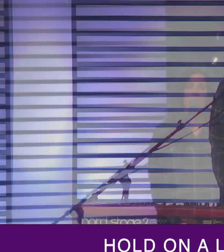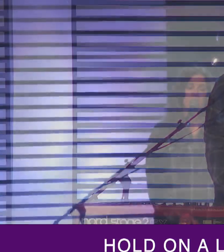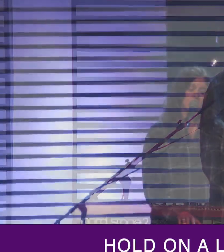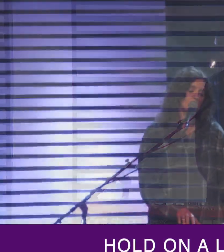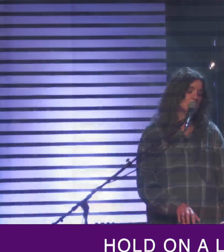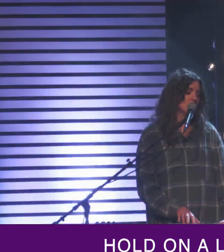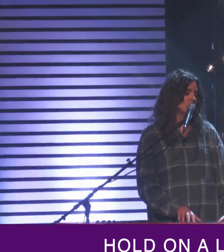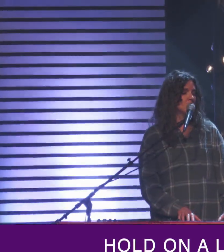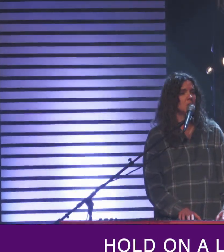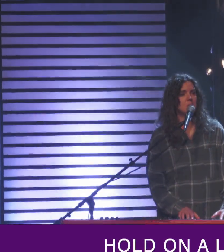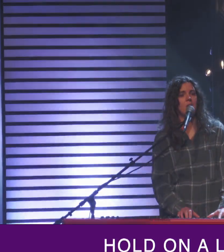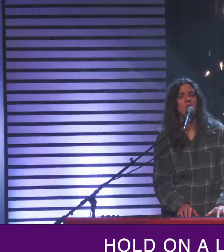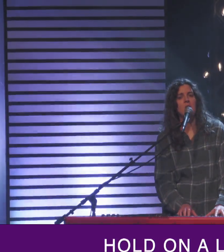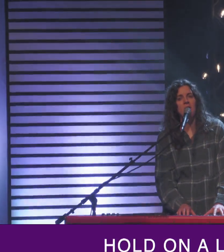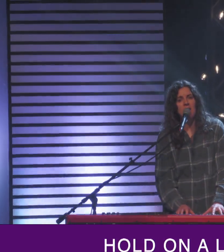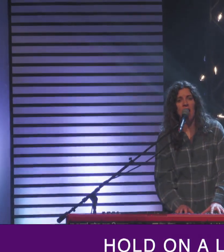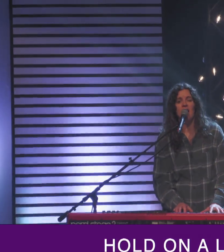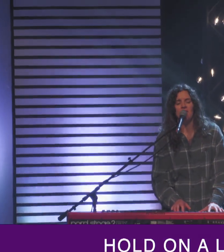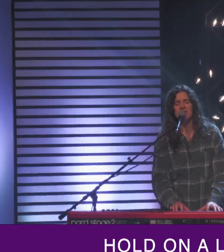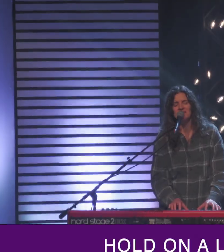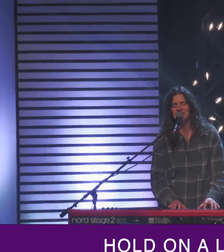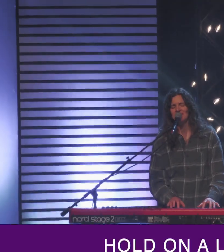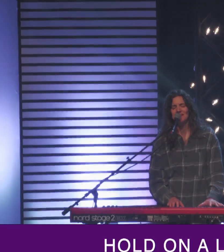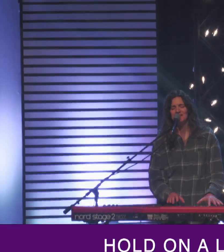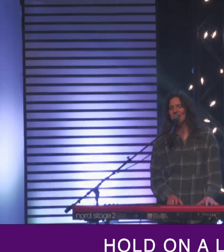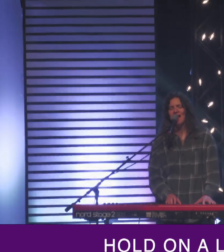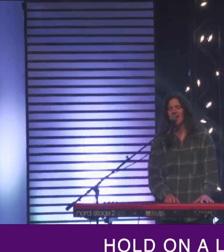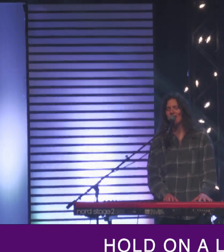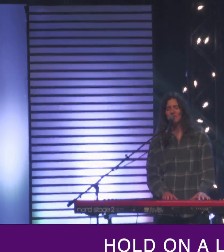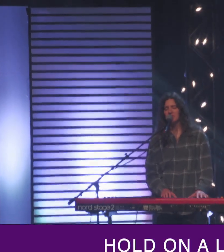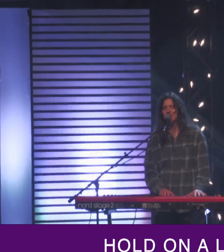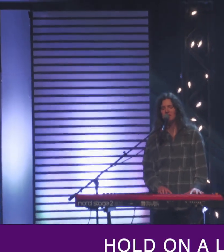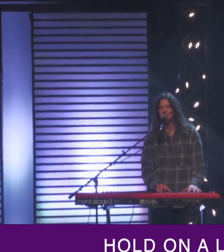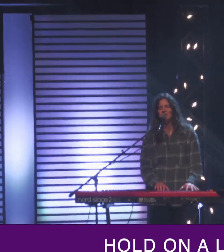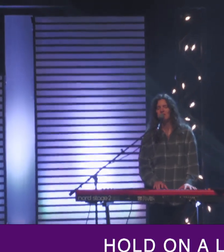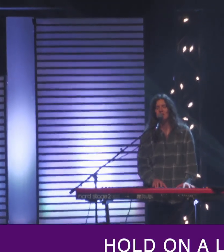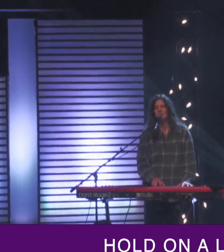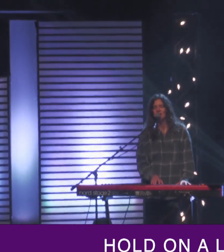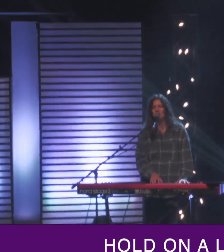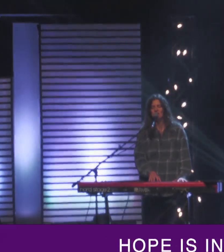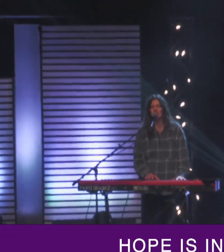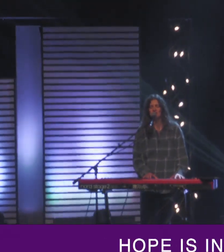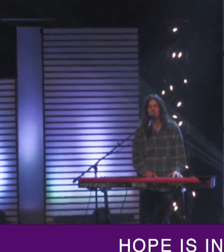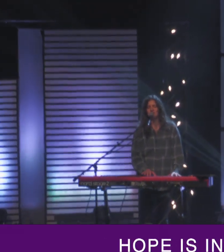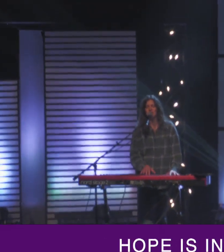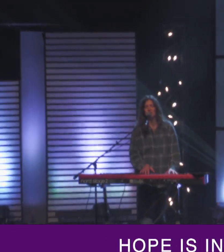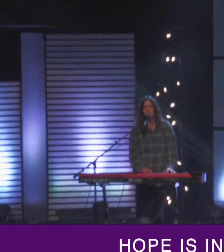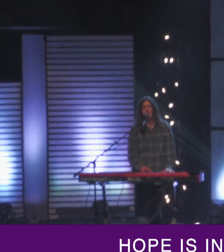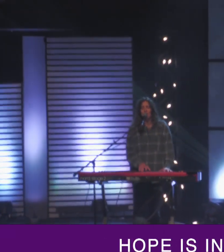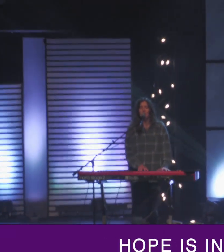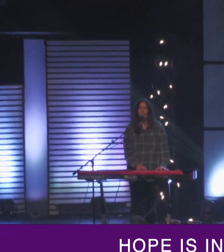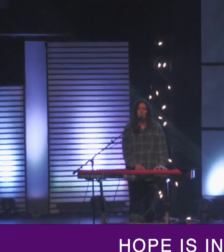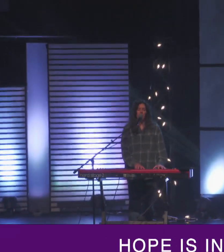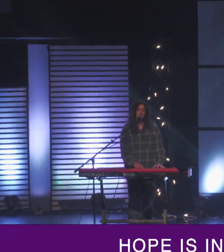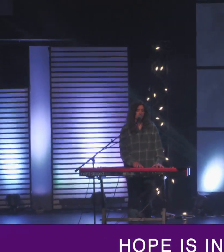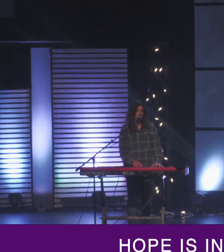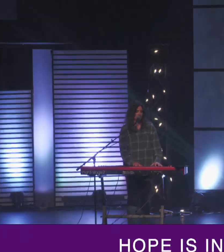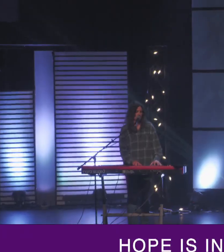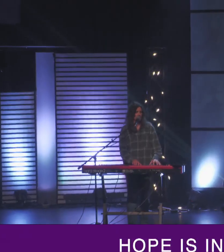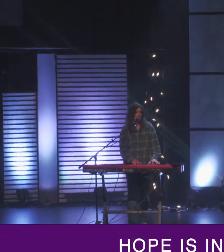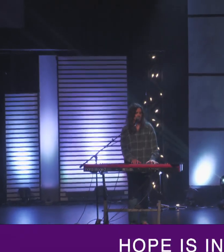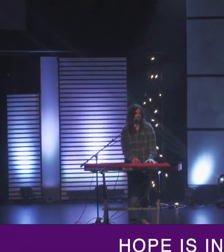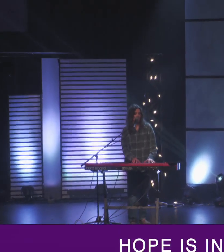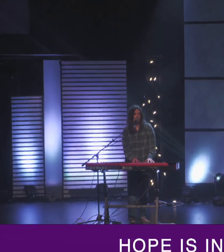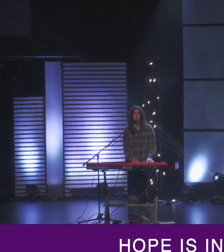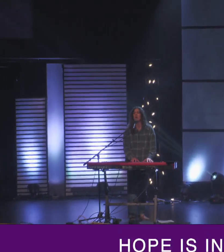Hold on a little more. This is not the end. Hope is